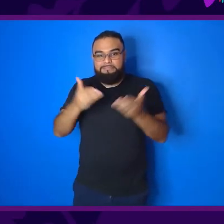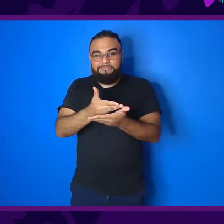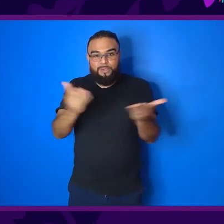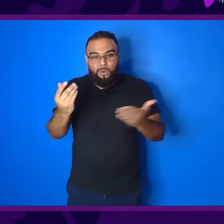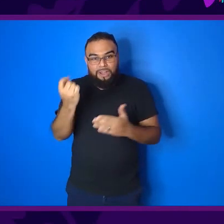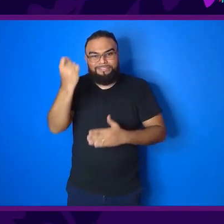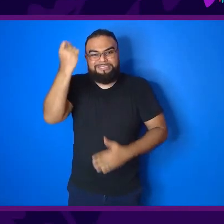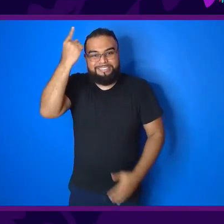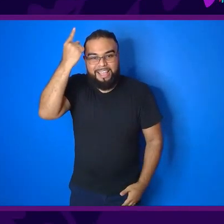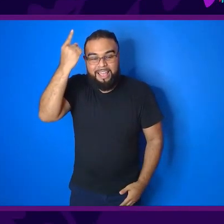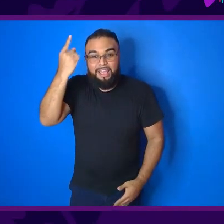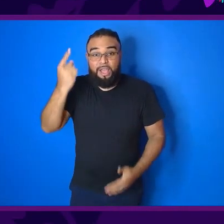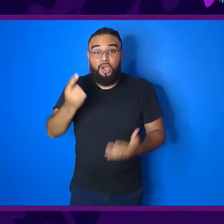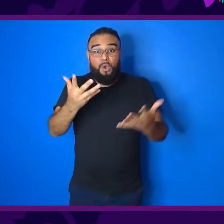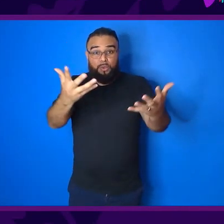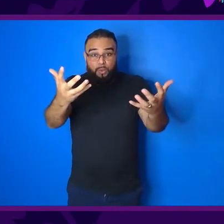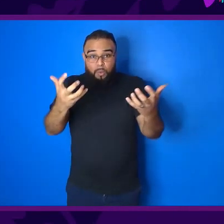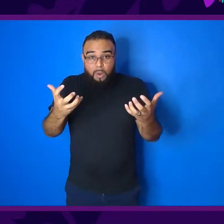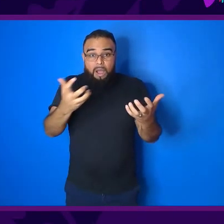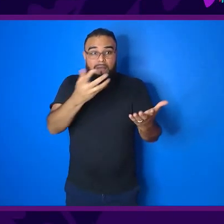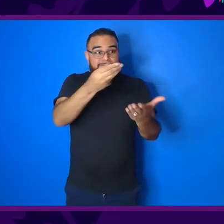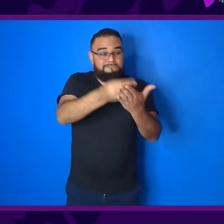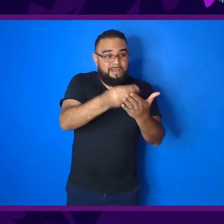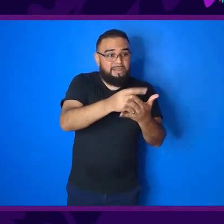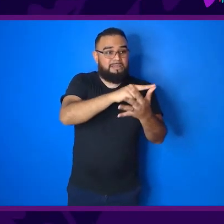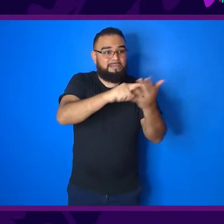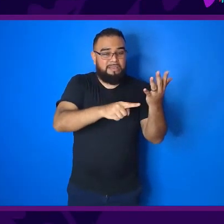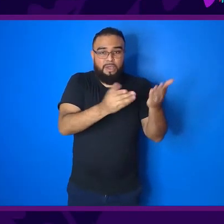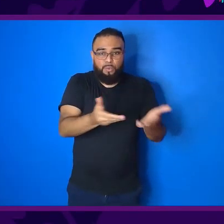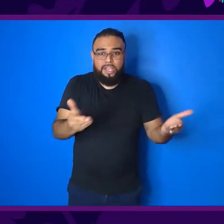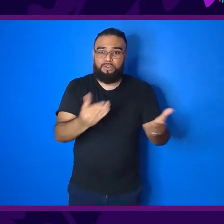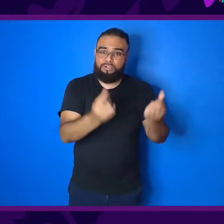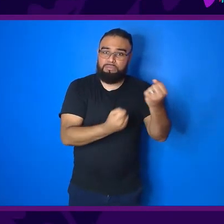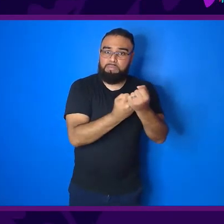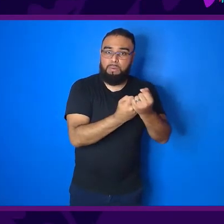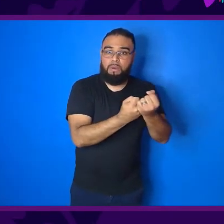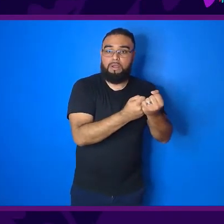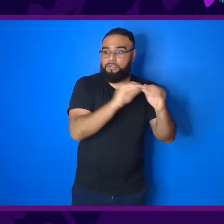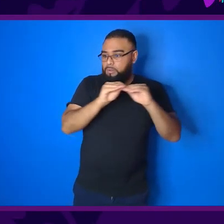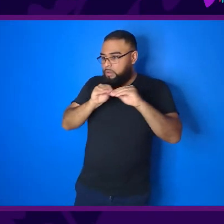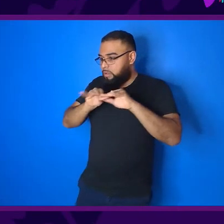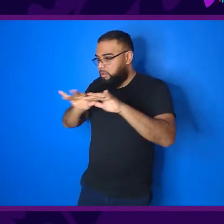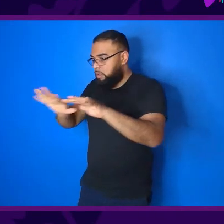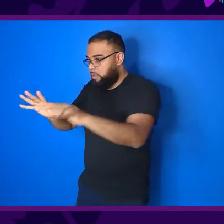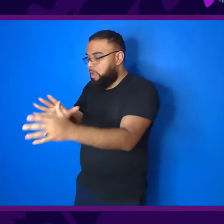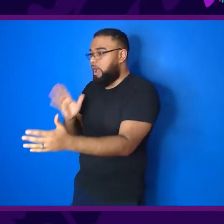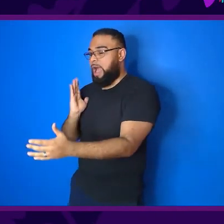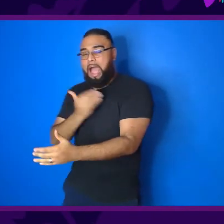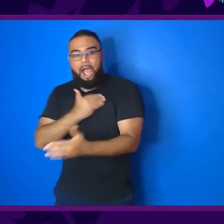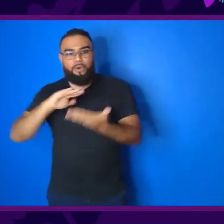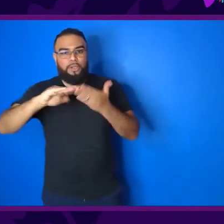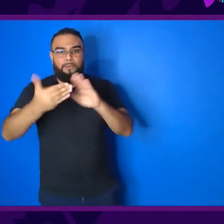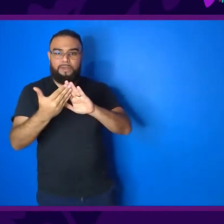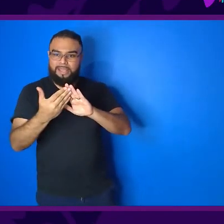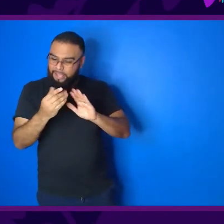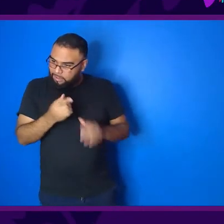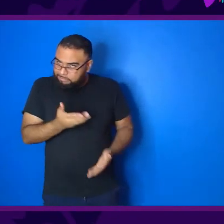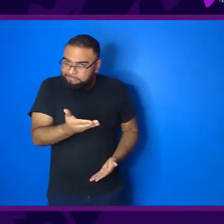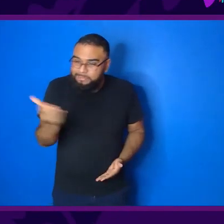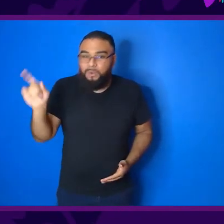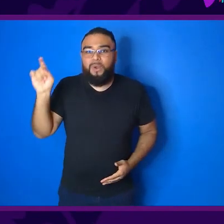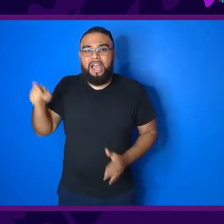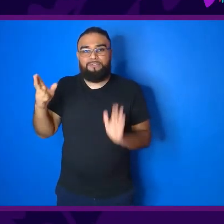come into our community that we deserve, that we've got to sign up. We've got to fill out the census form. We